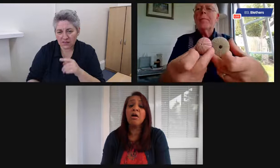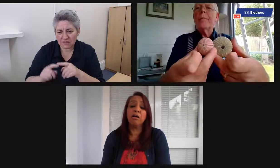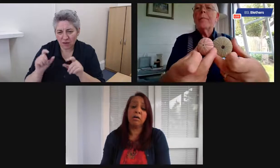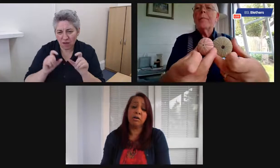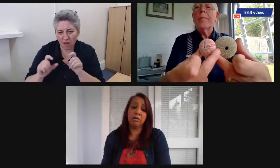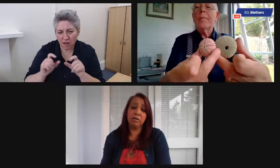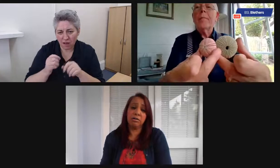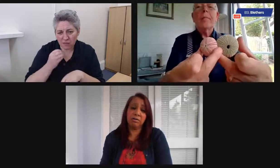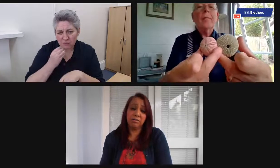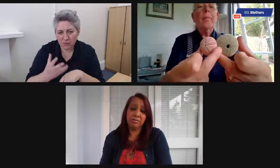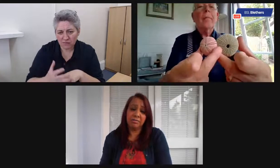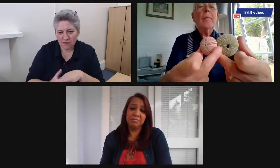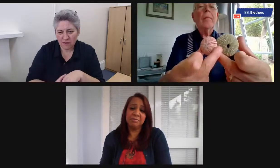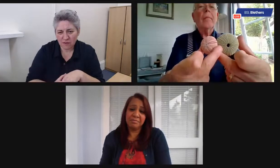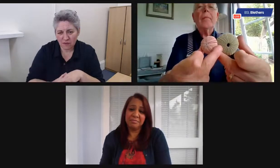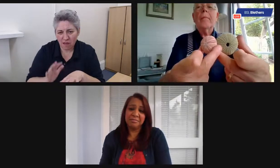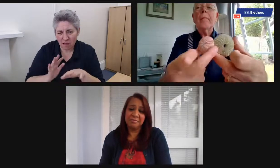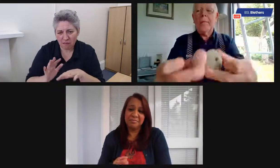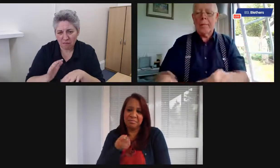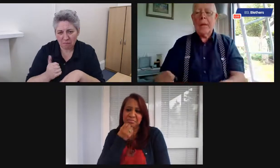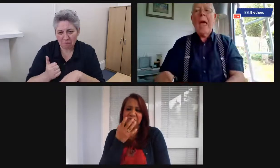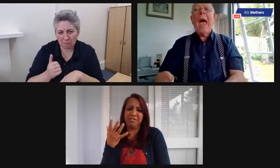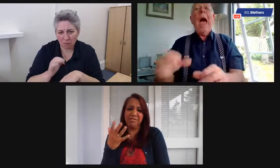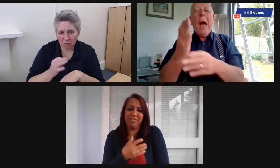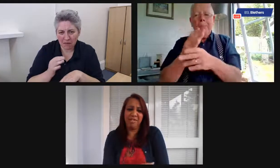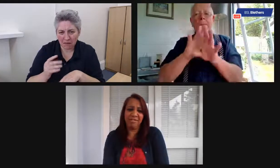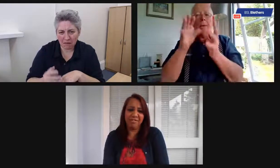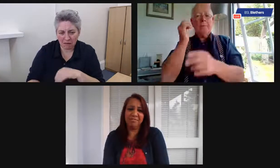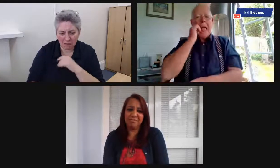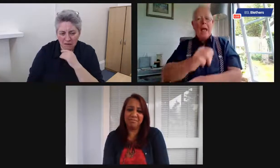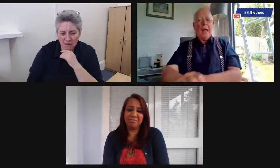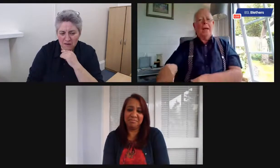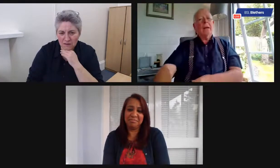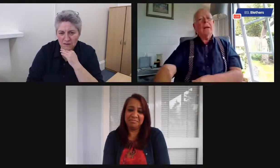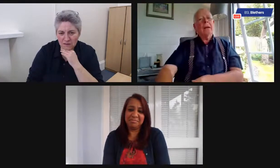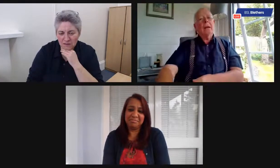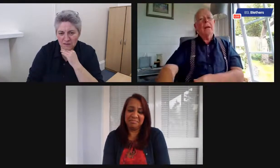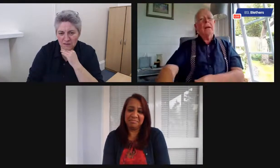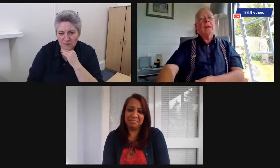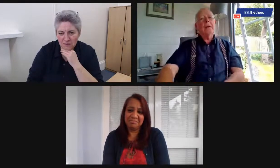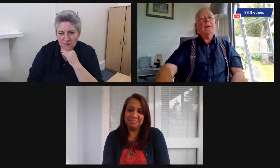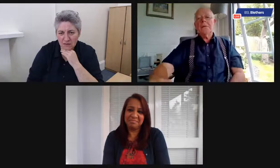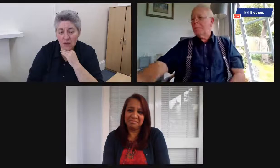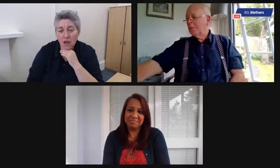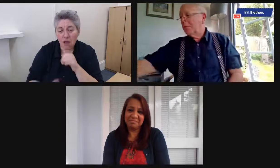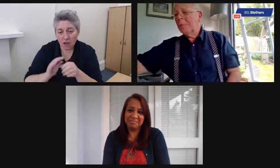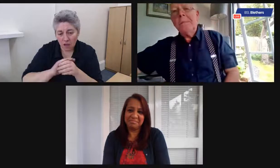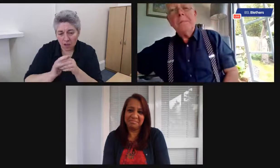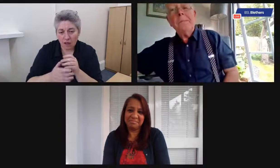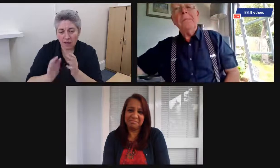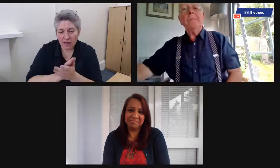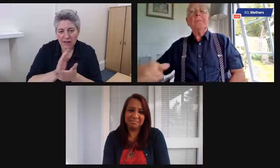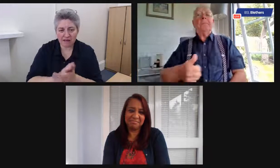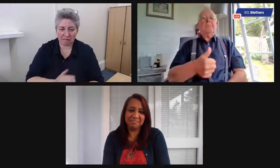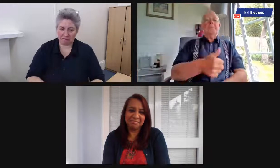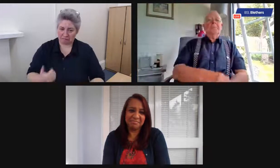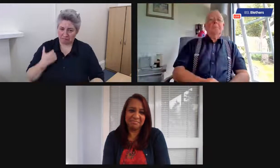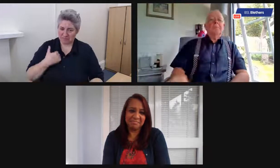like Mediterranean. this. Yeah. Yeah, be something like this. Wow. They're normally black when you see them